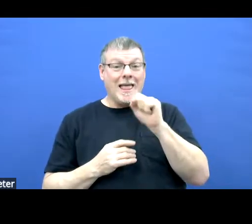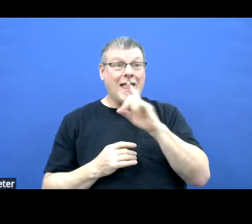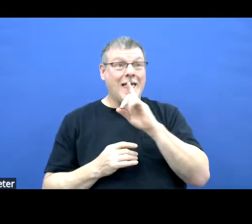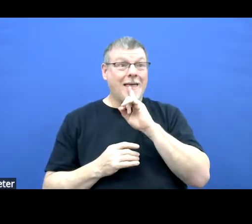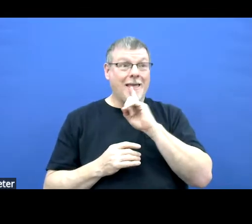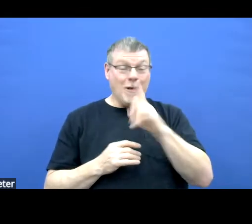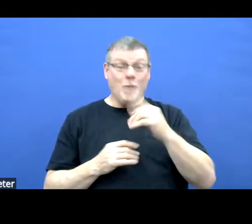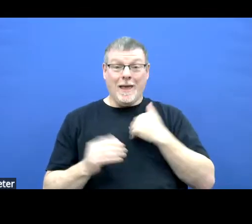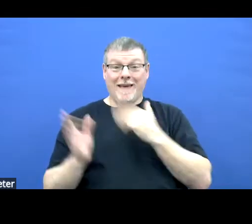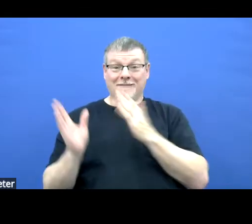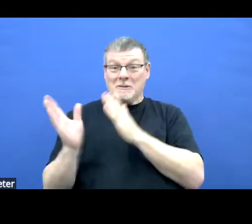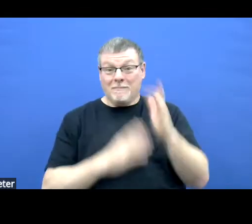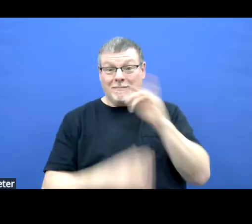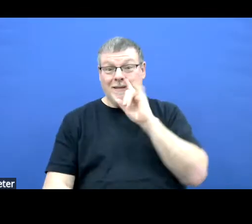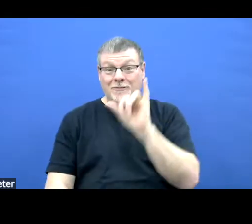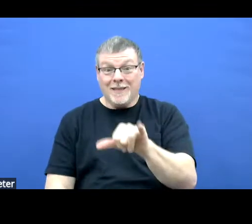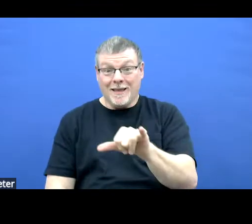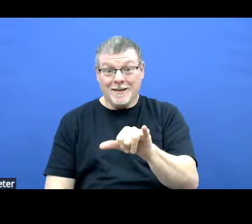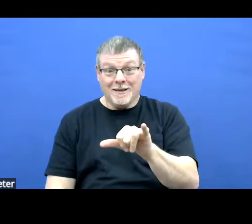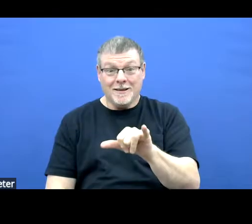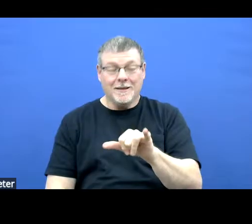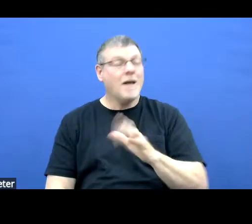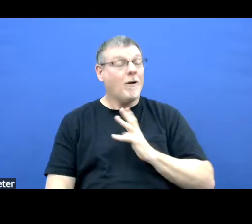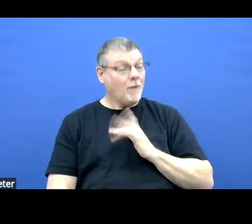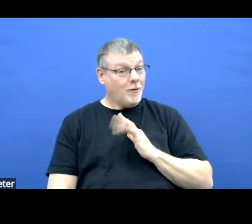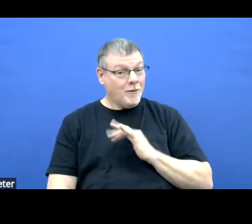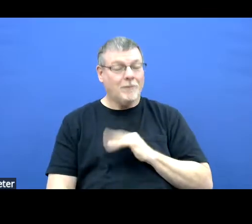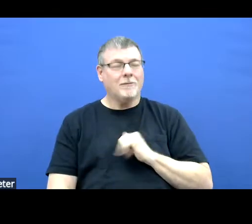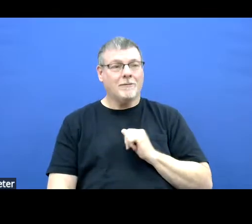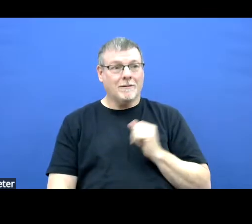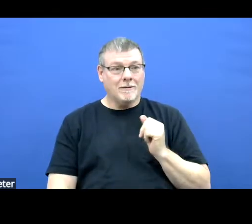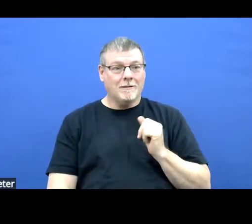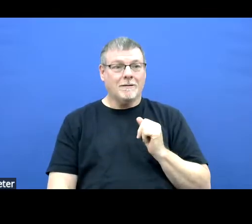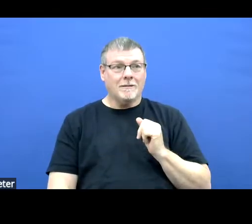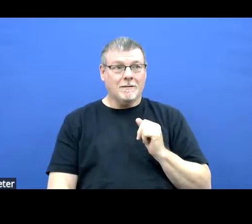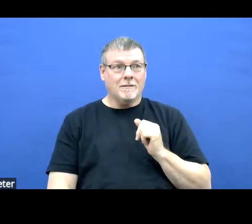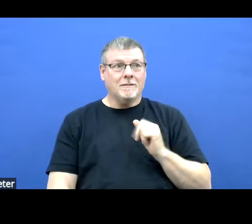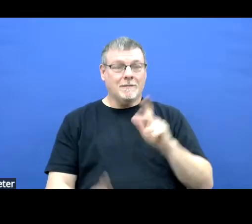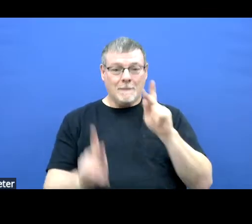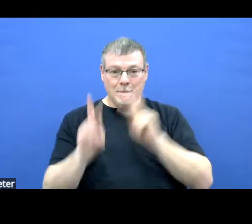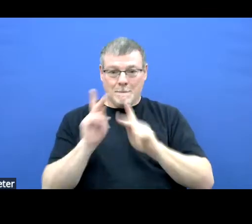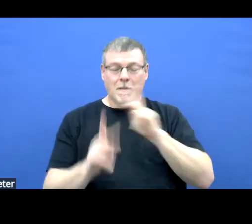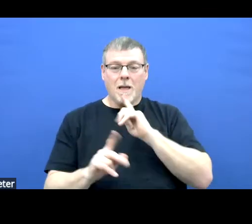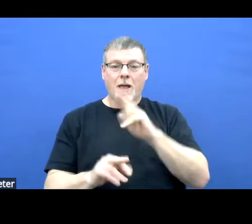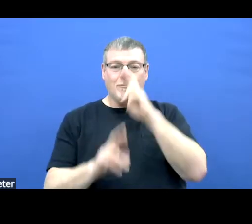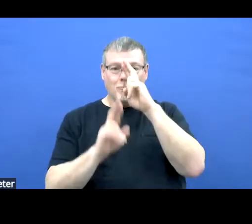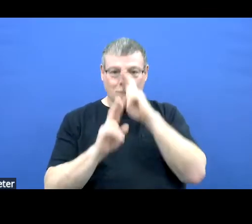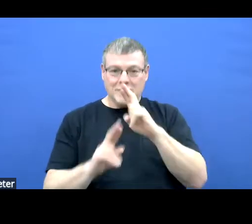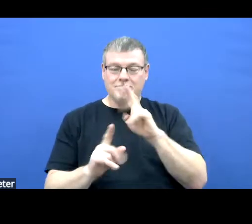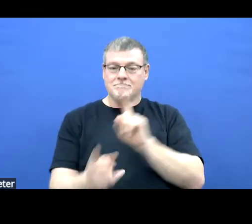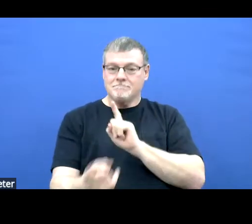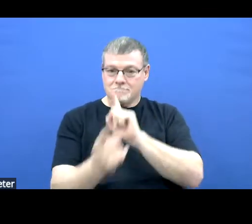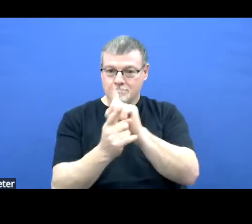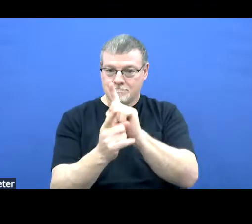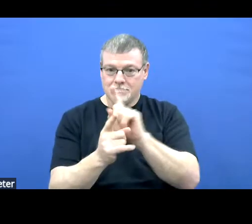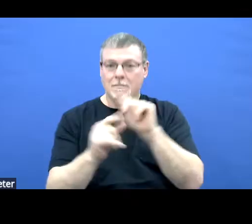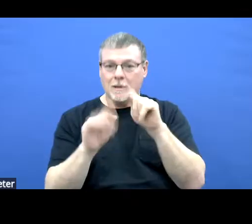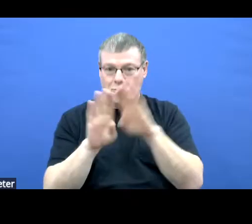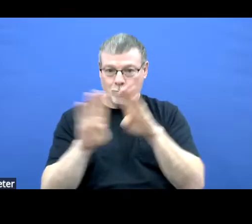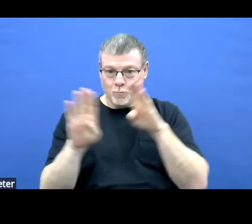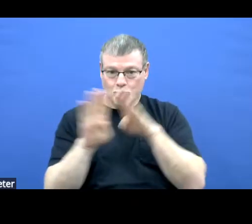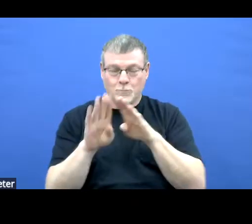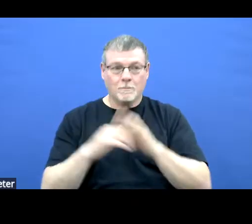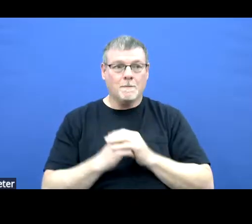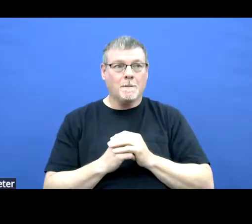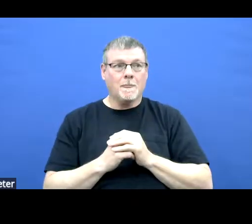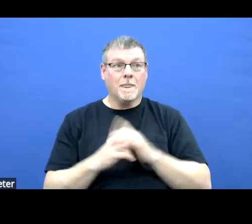plan for that. And that's awesome. so that people are respectfully met at the door and